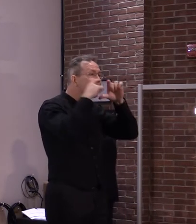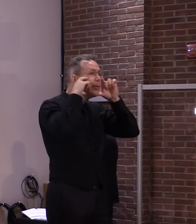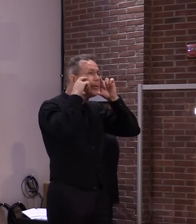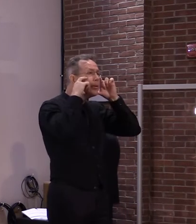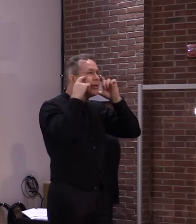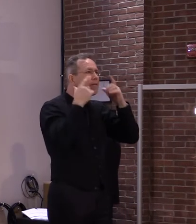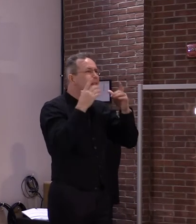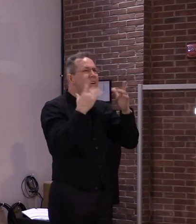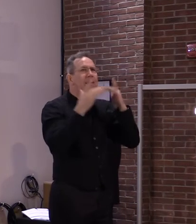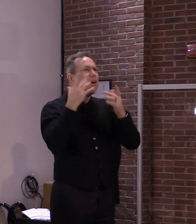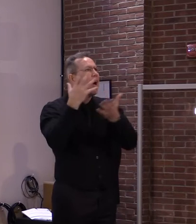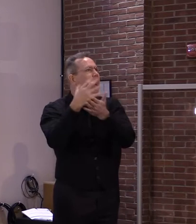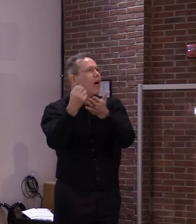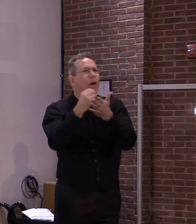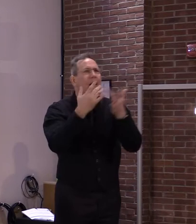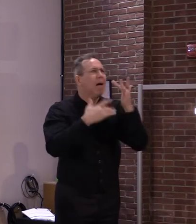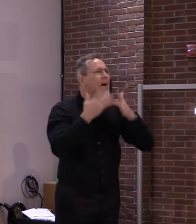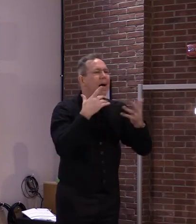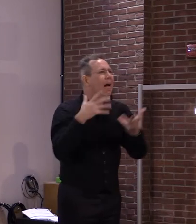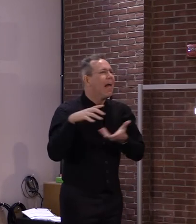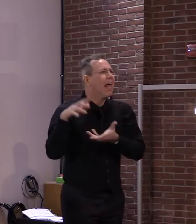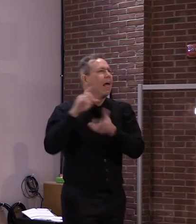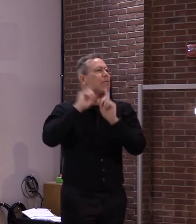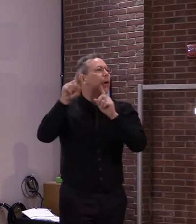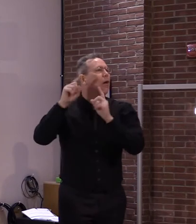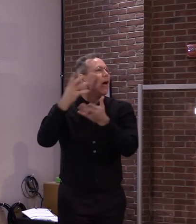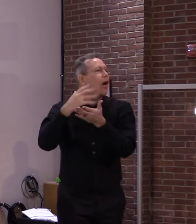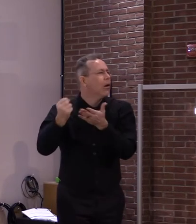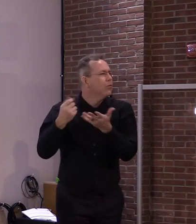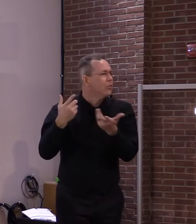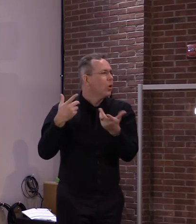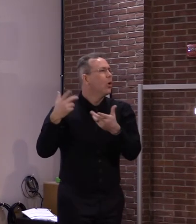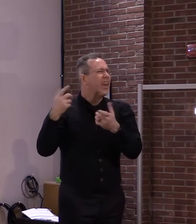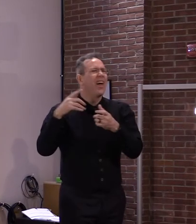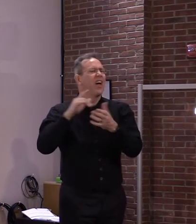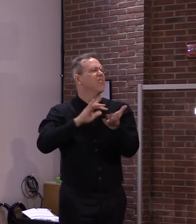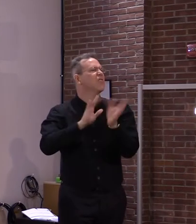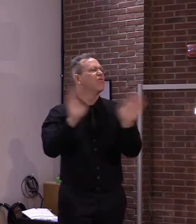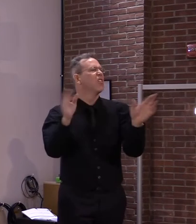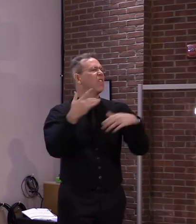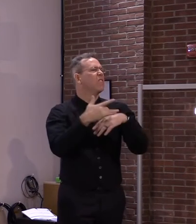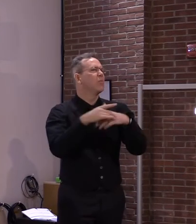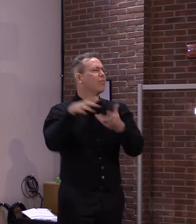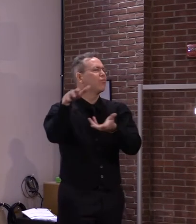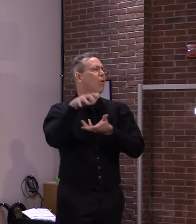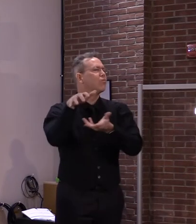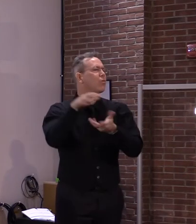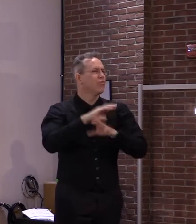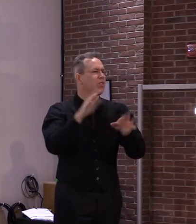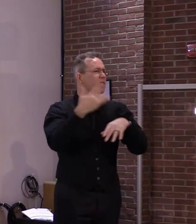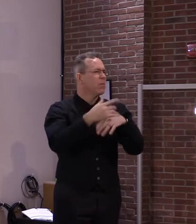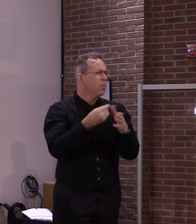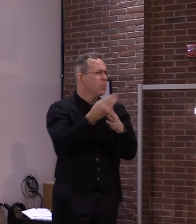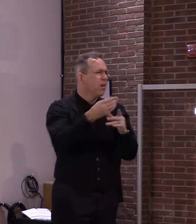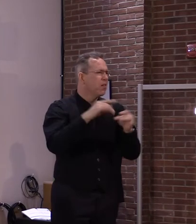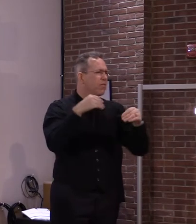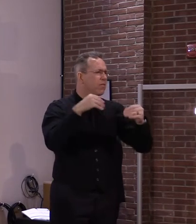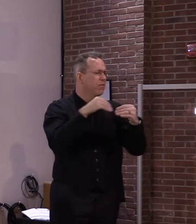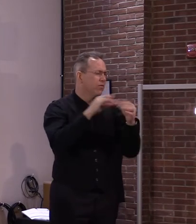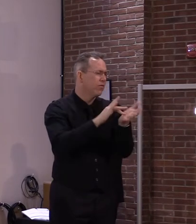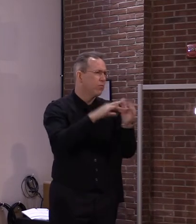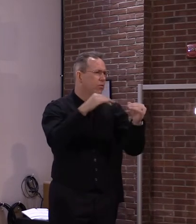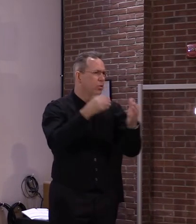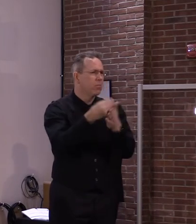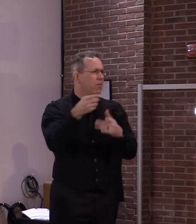any medical supply store or pharmacy than it is uh than it was back early in the pandemic